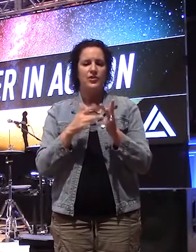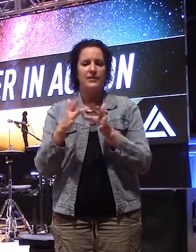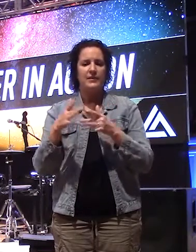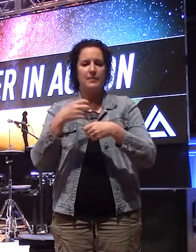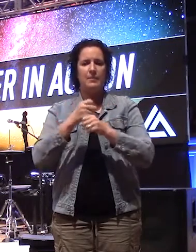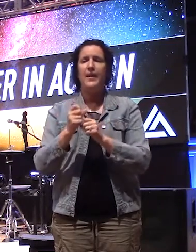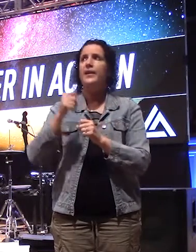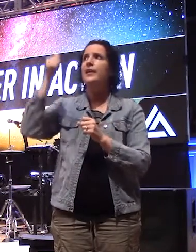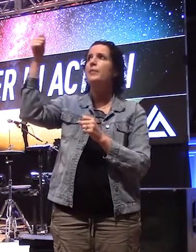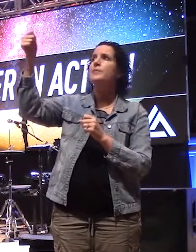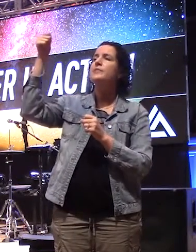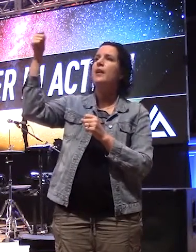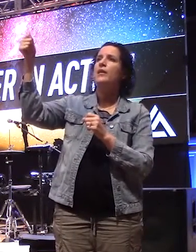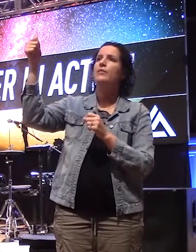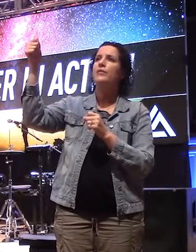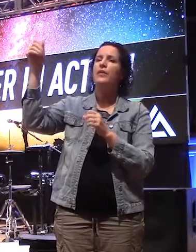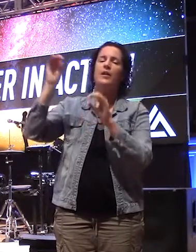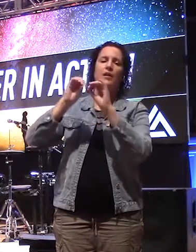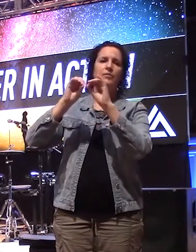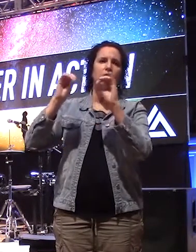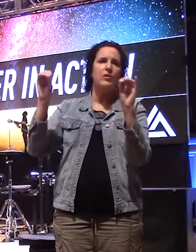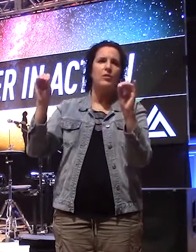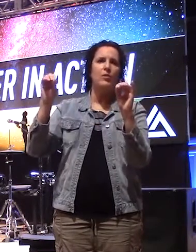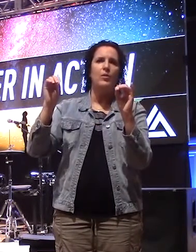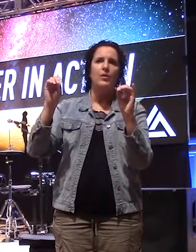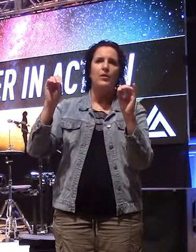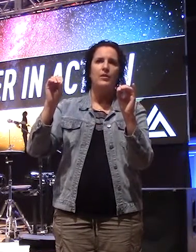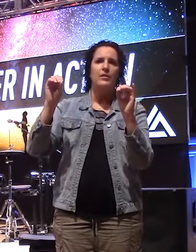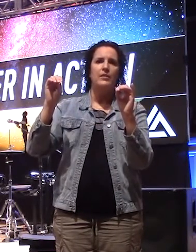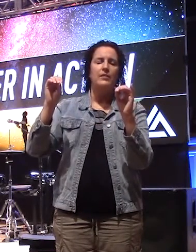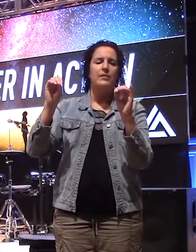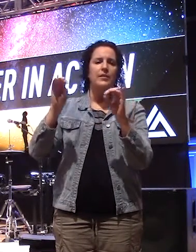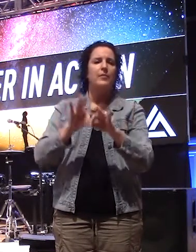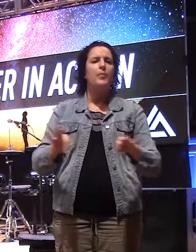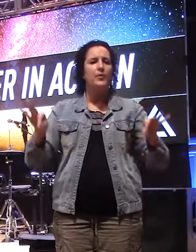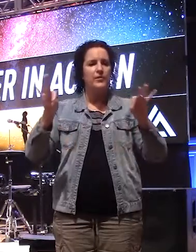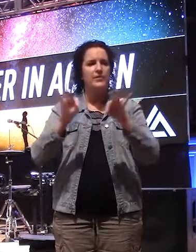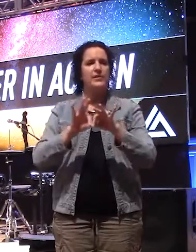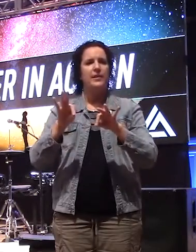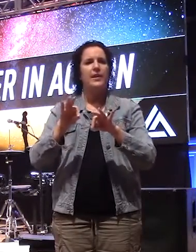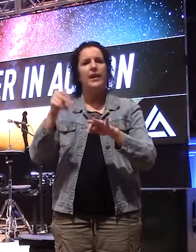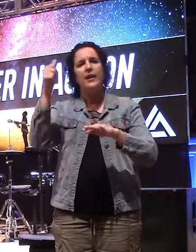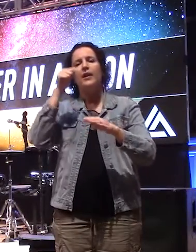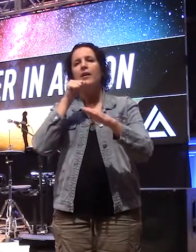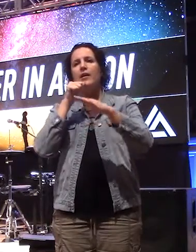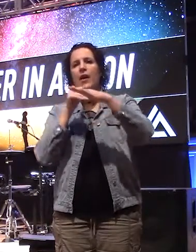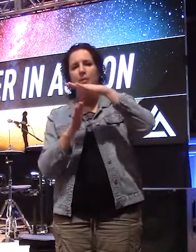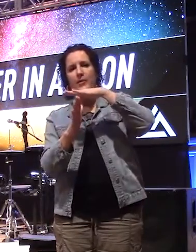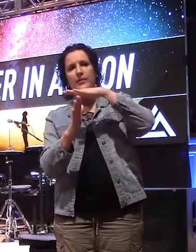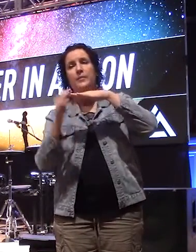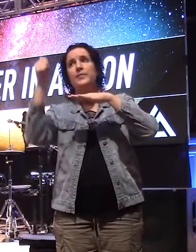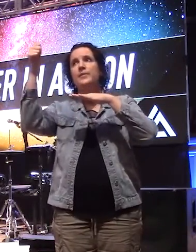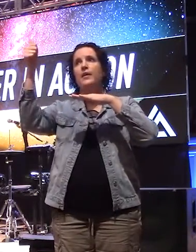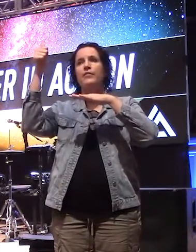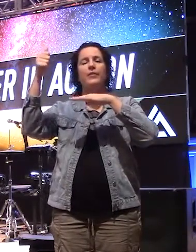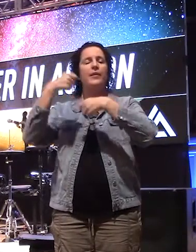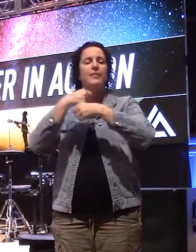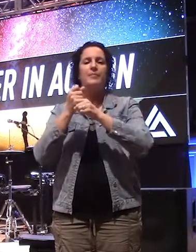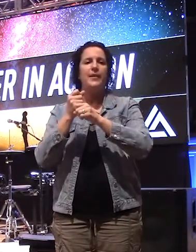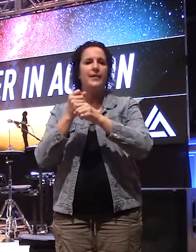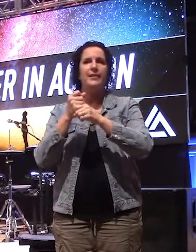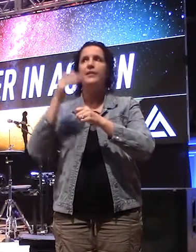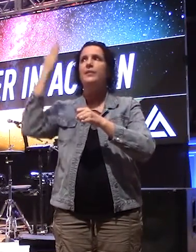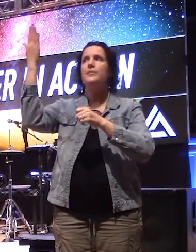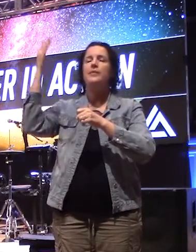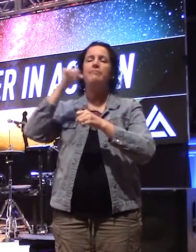made himself of no reputation. He humbled himself, made himself of no reputation. There's a little